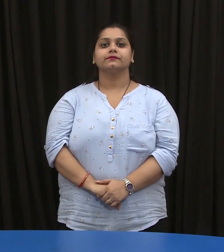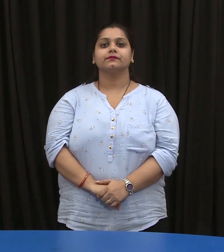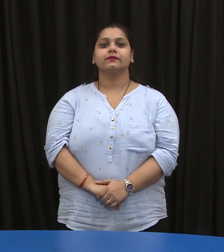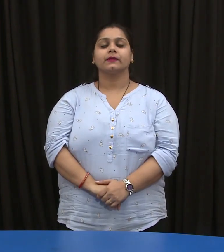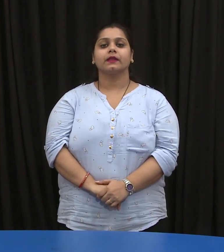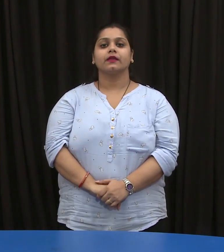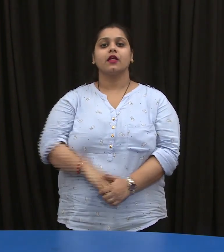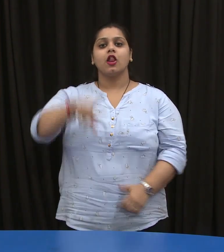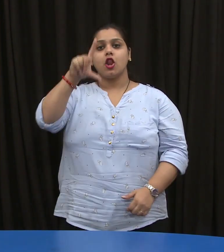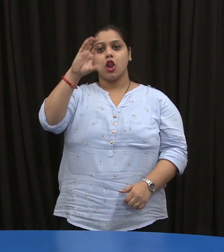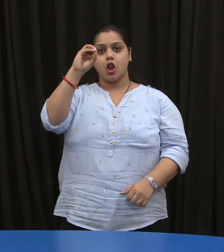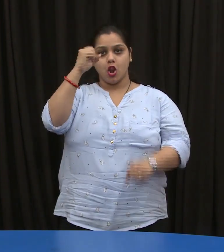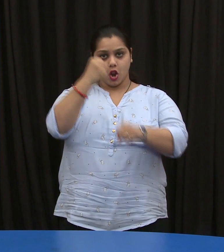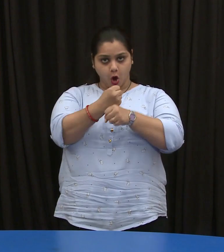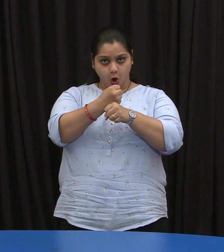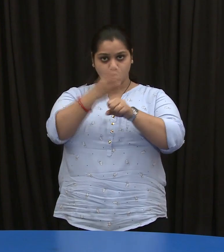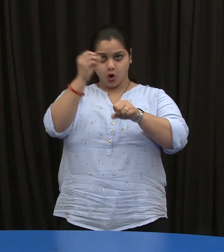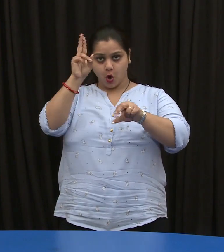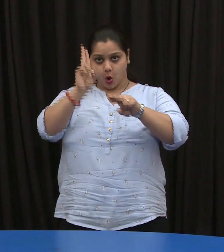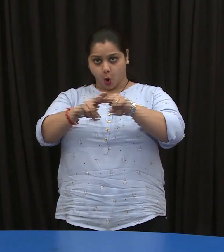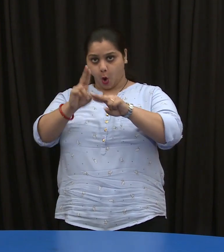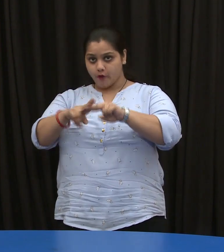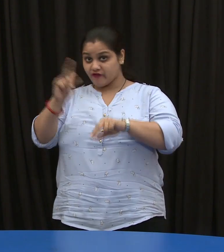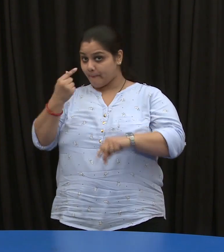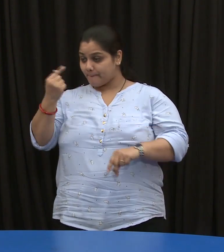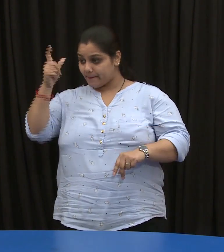the currently logged in user of the system.